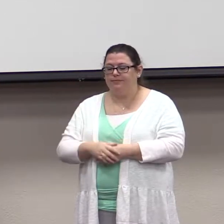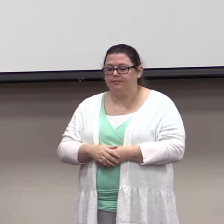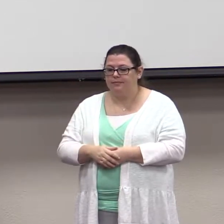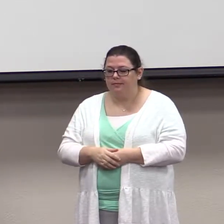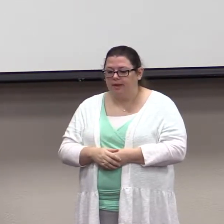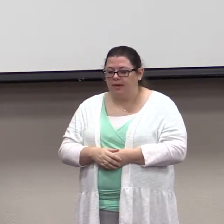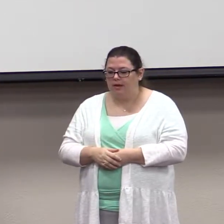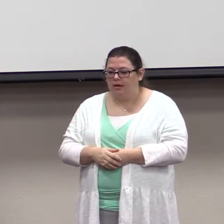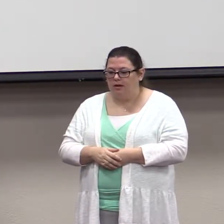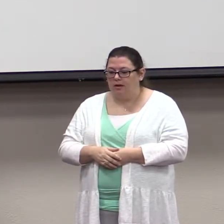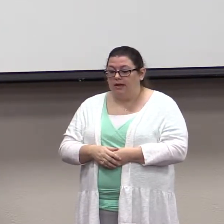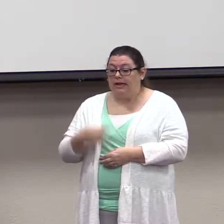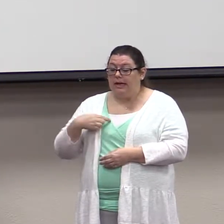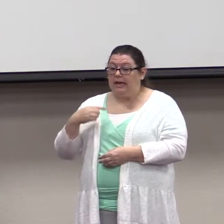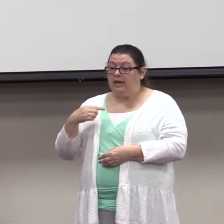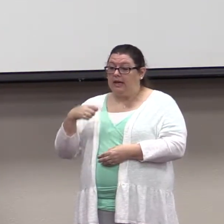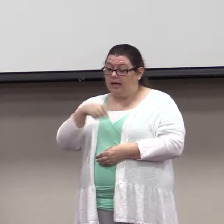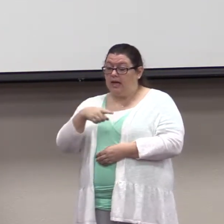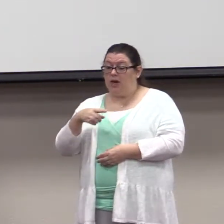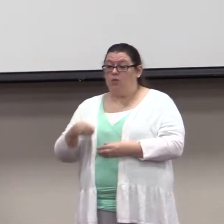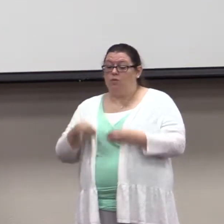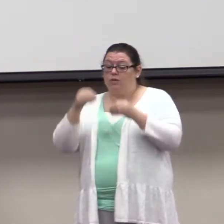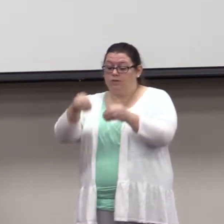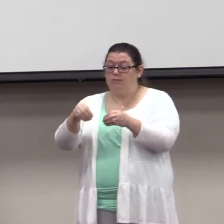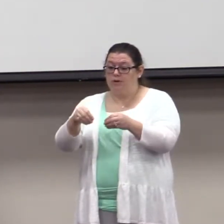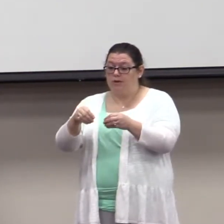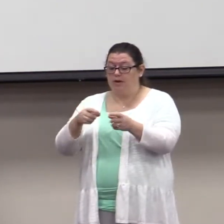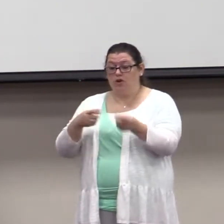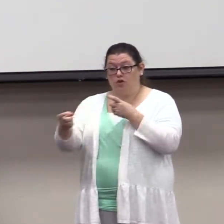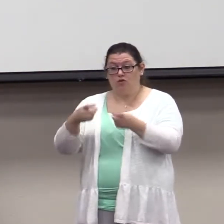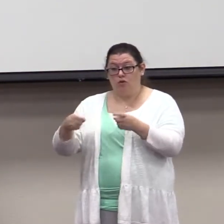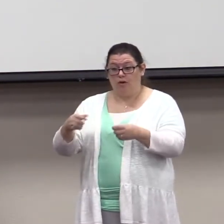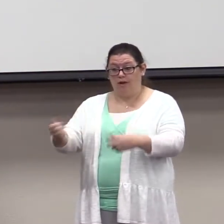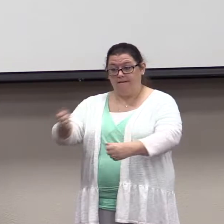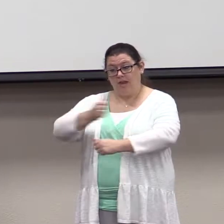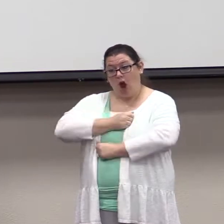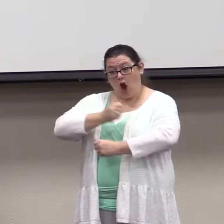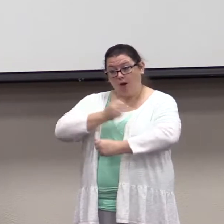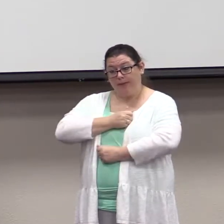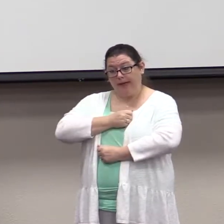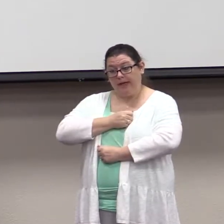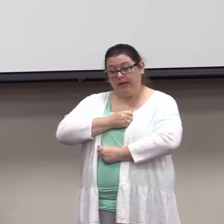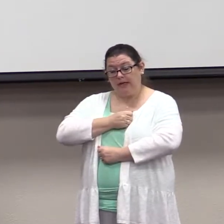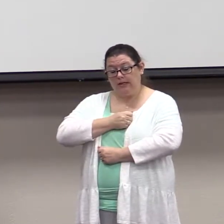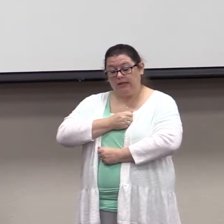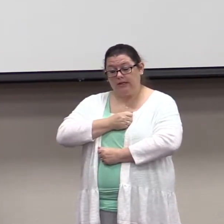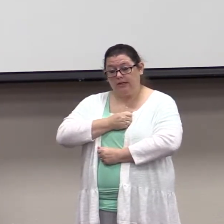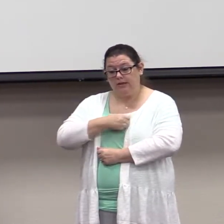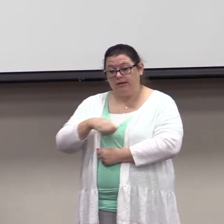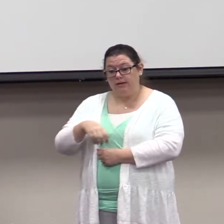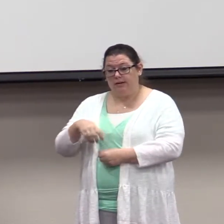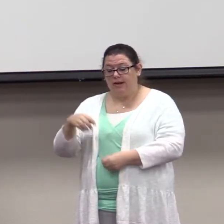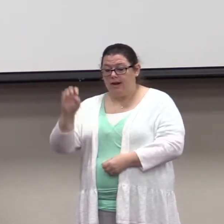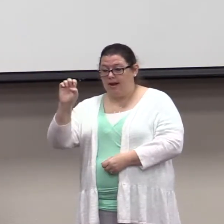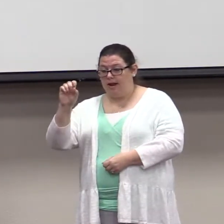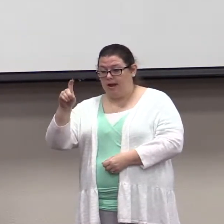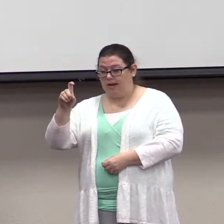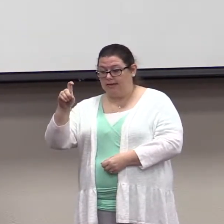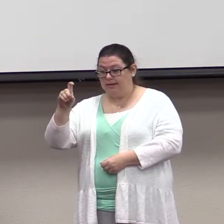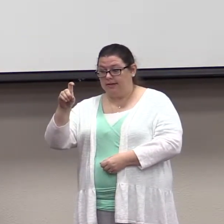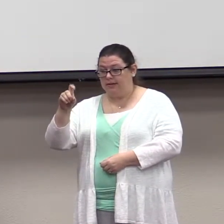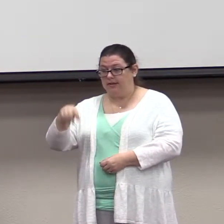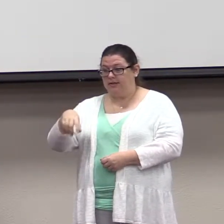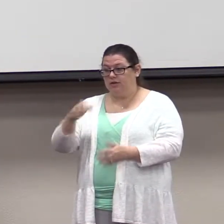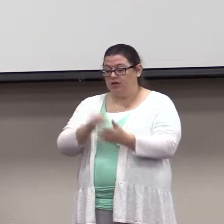army to lead them in battle against the Amalekites in Exodus 17. But we aren't told until Exodus 24 that